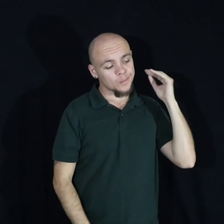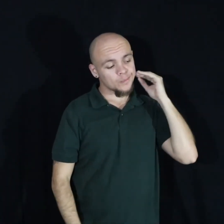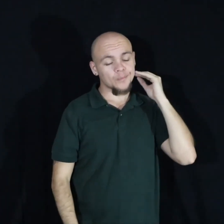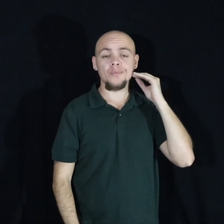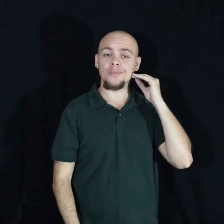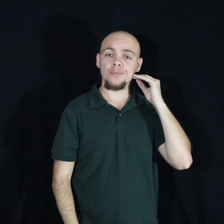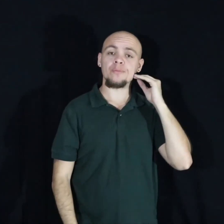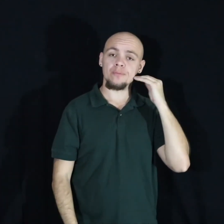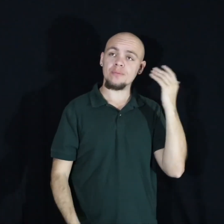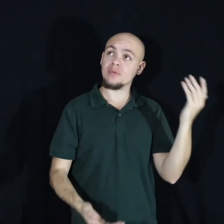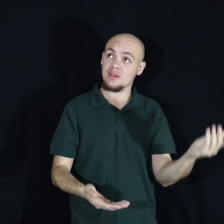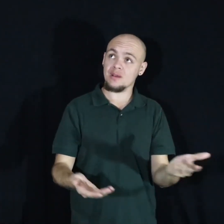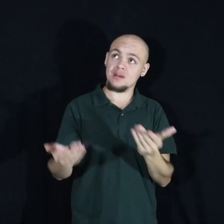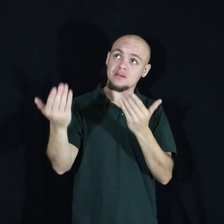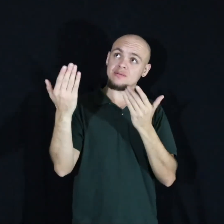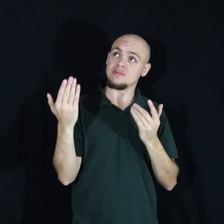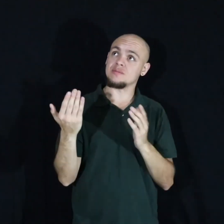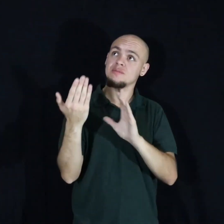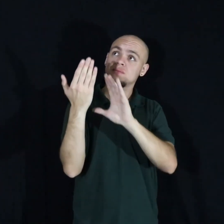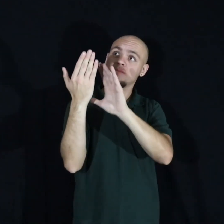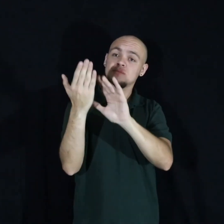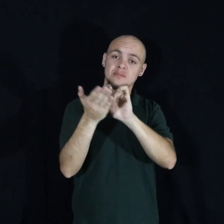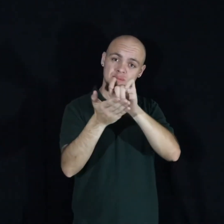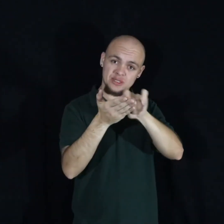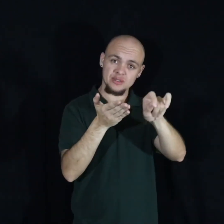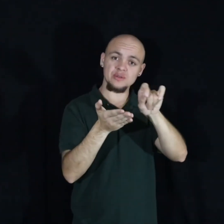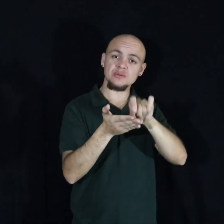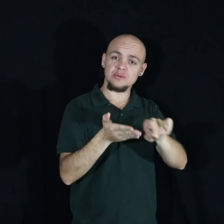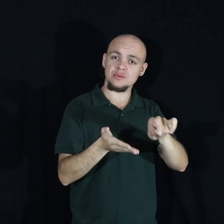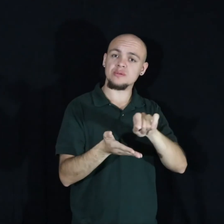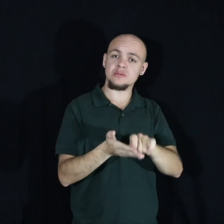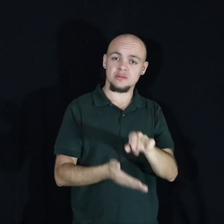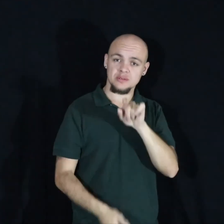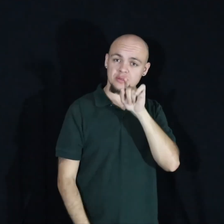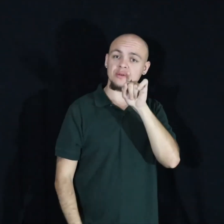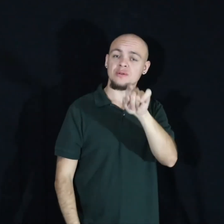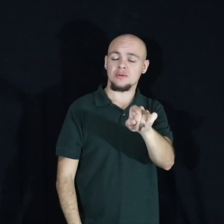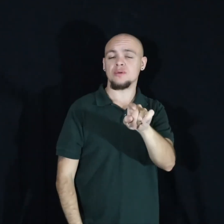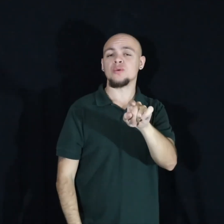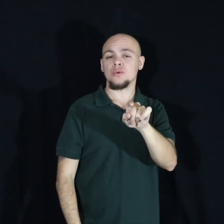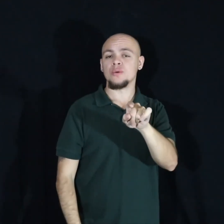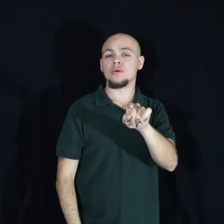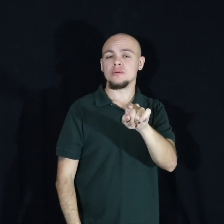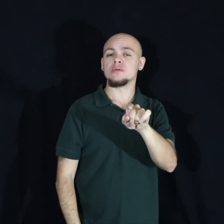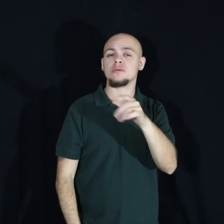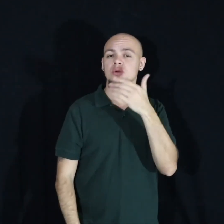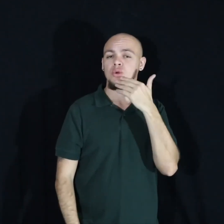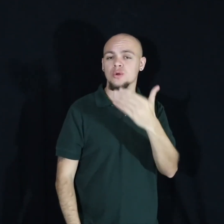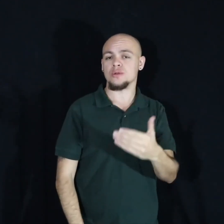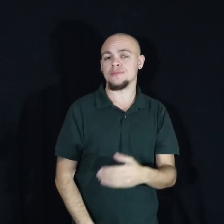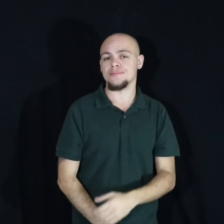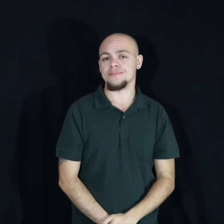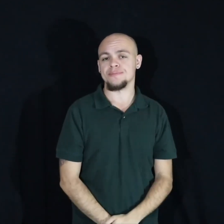Come to him, for it is written that you are good.